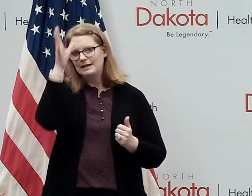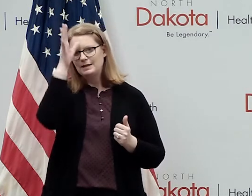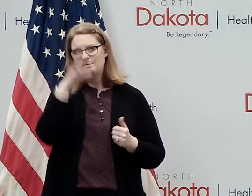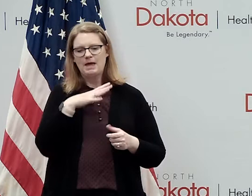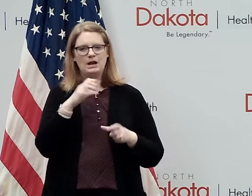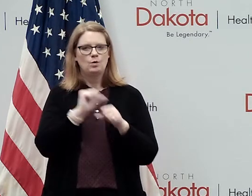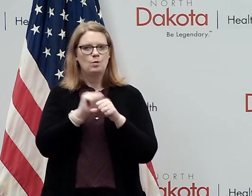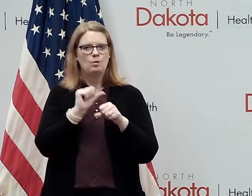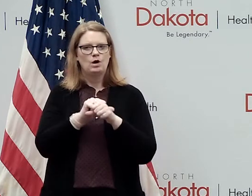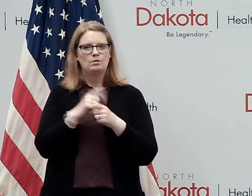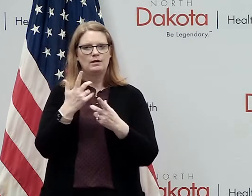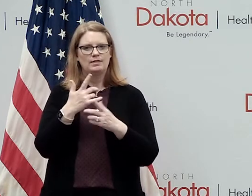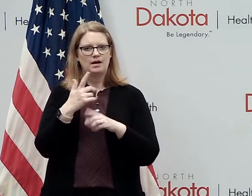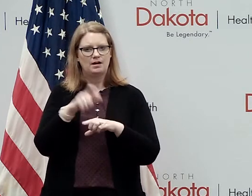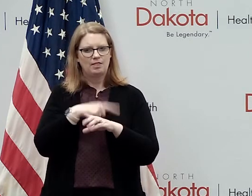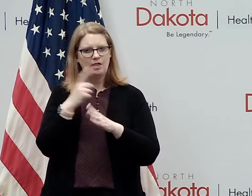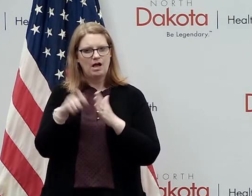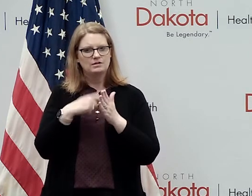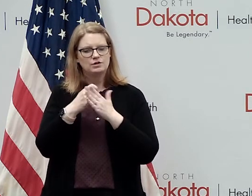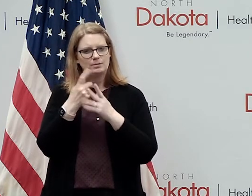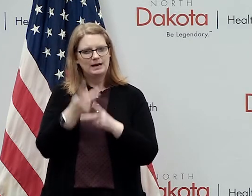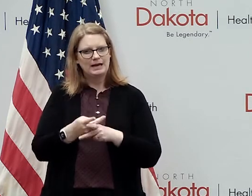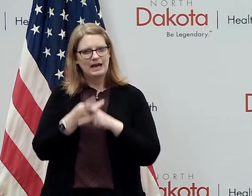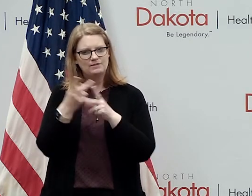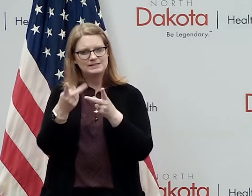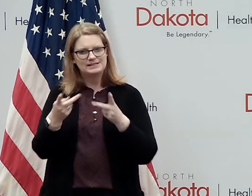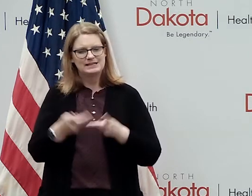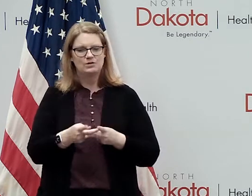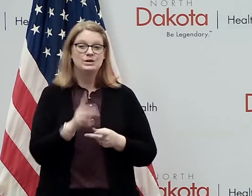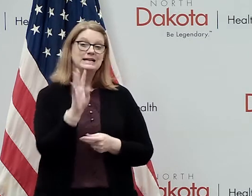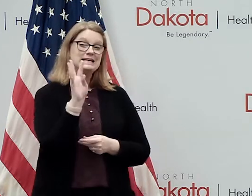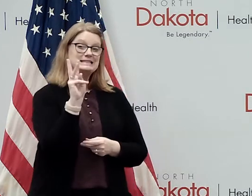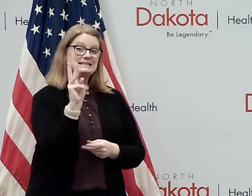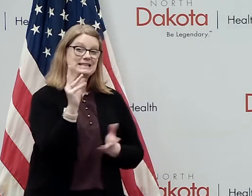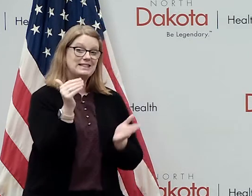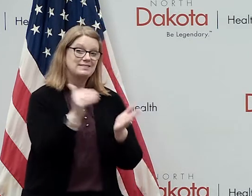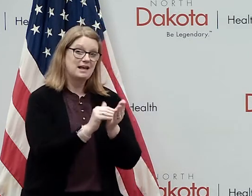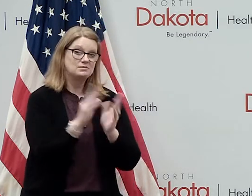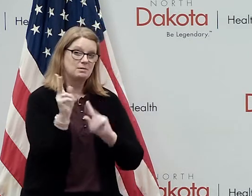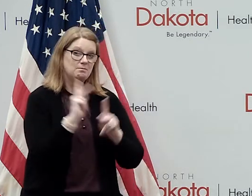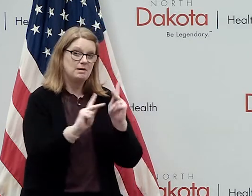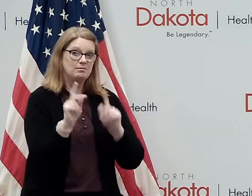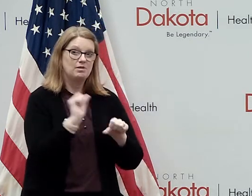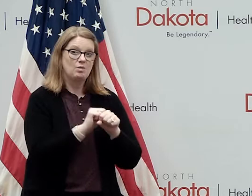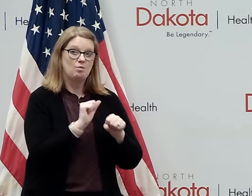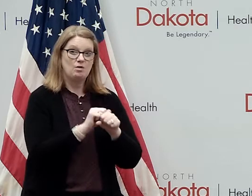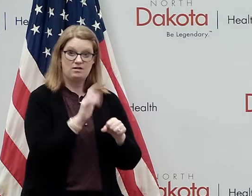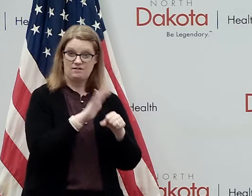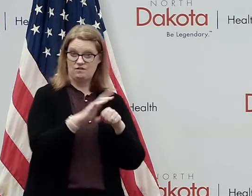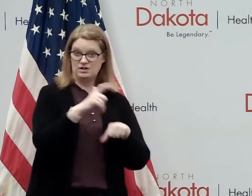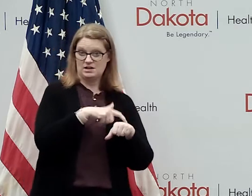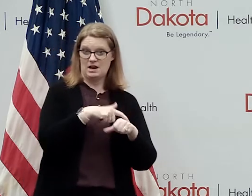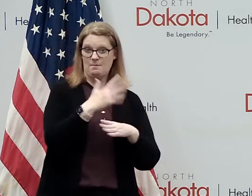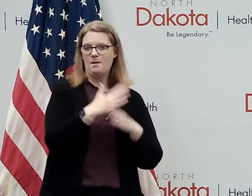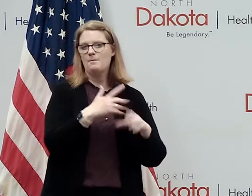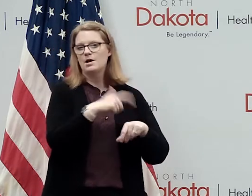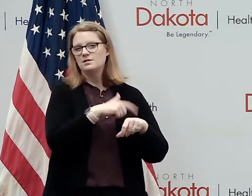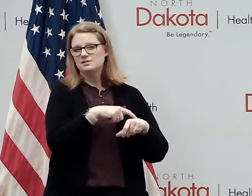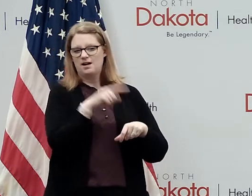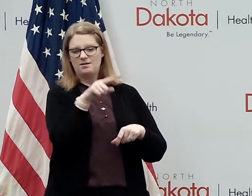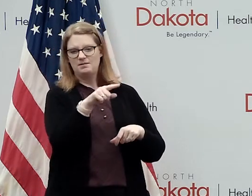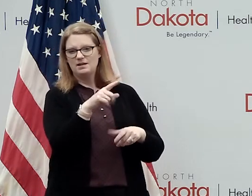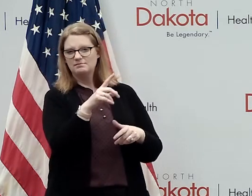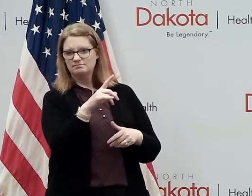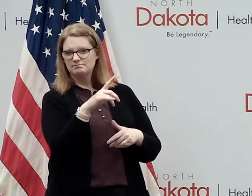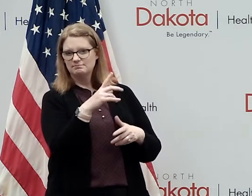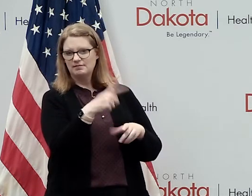our long-term care facilities. There's approximately 16,000 individuals who work either full-time or part-time in long-term care facilities